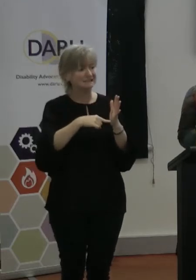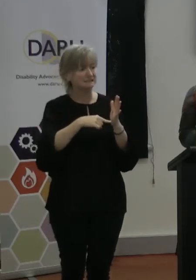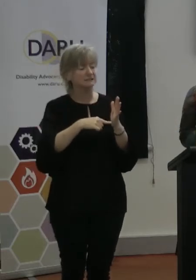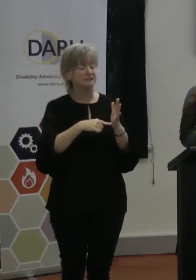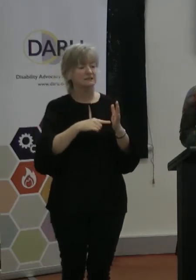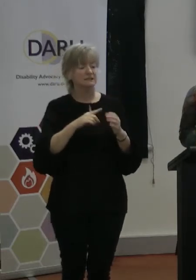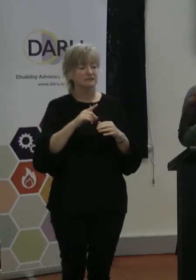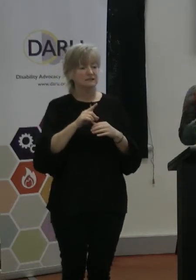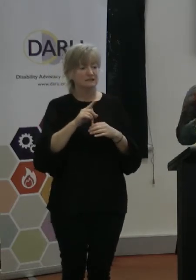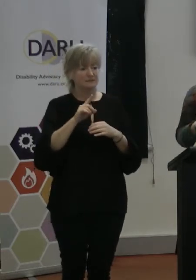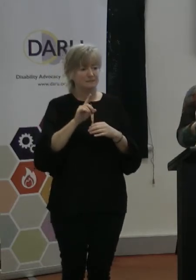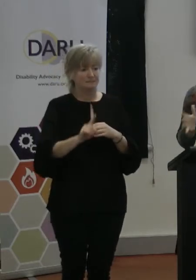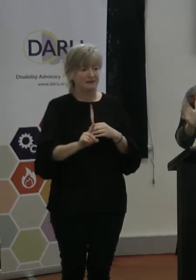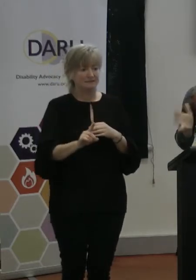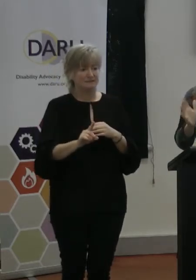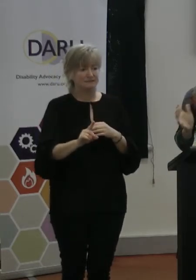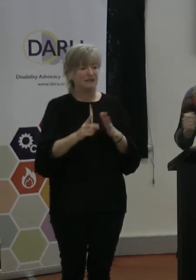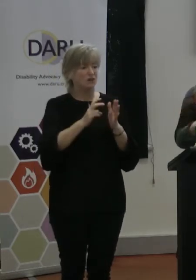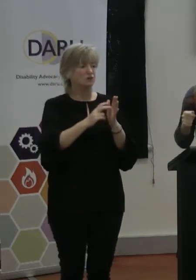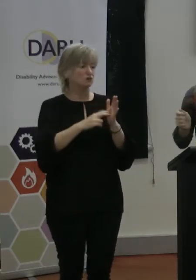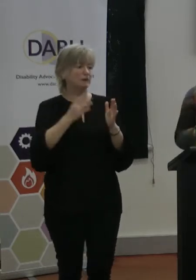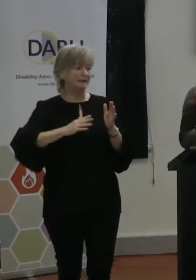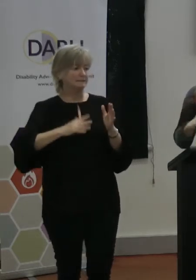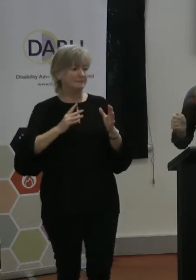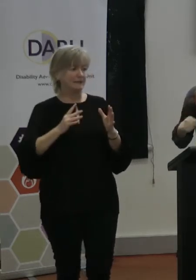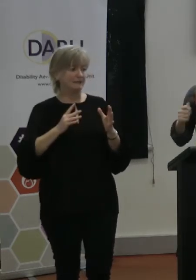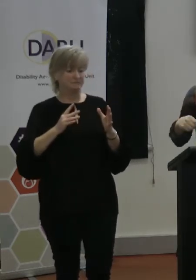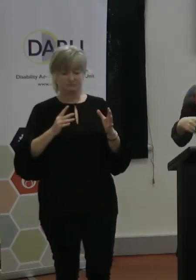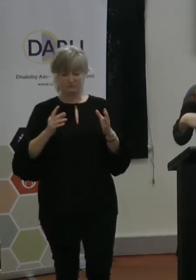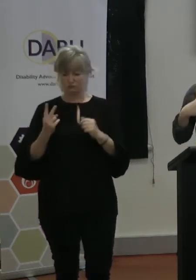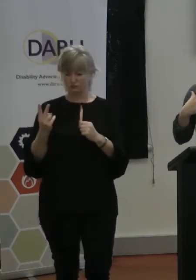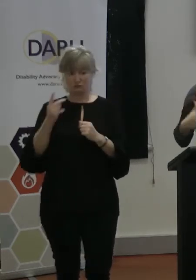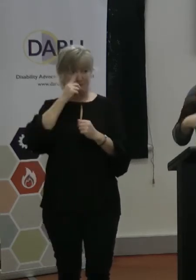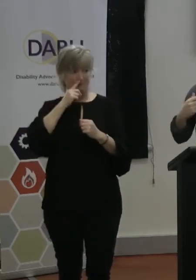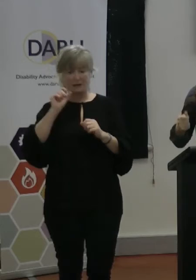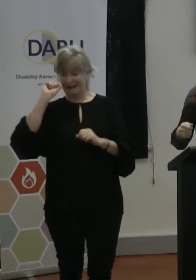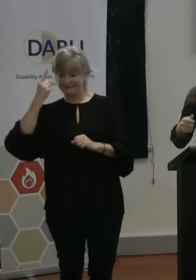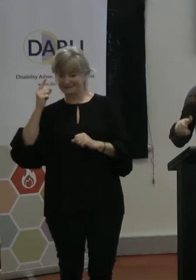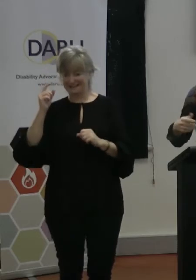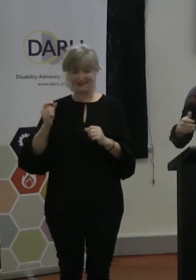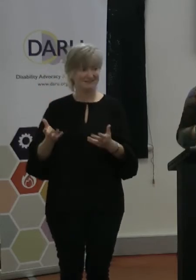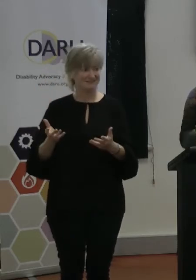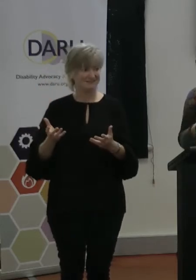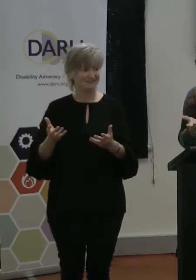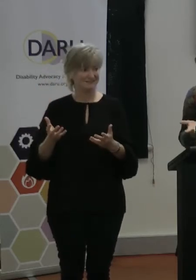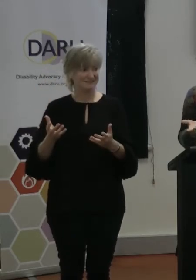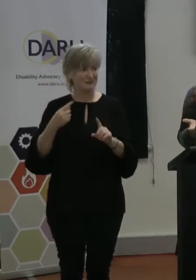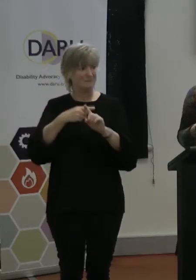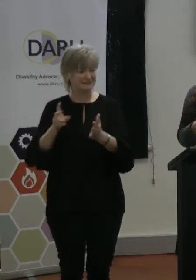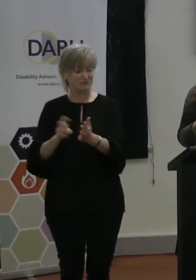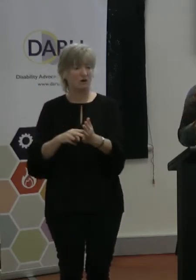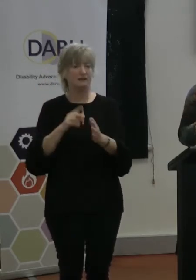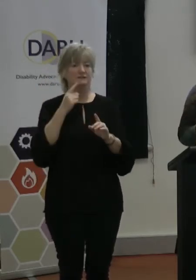but a contract needs to be between two people who can understand and enter into it. So please give